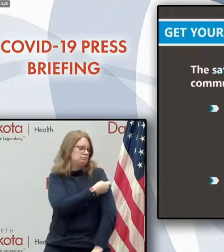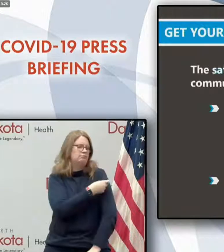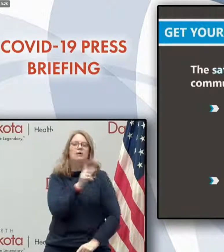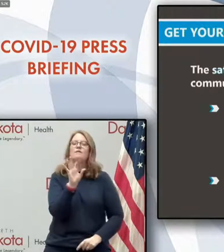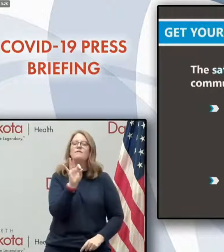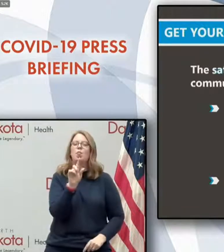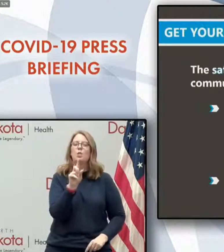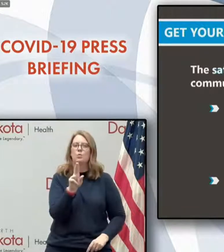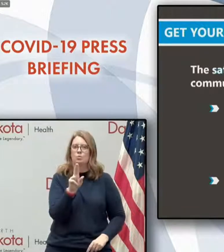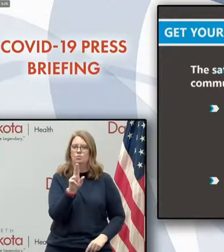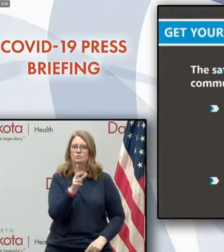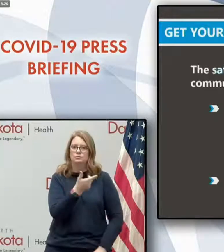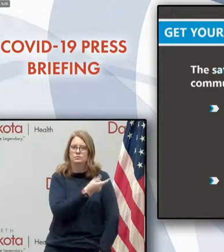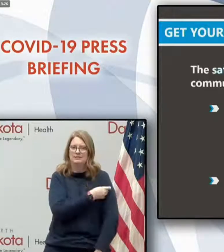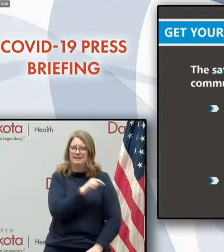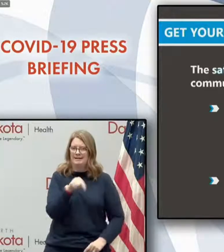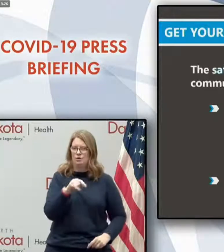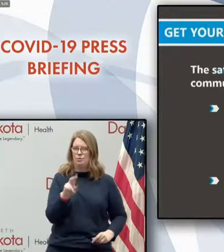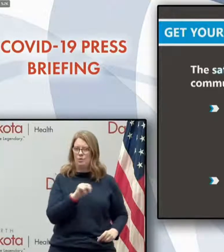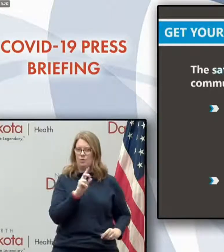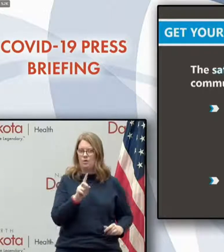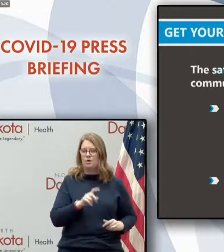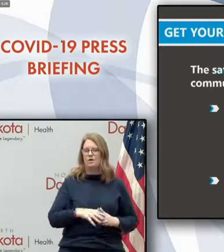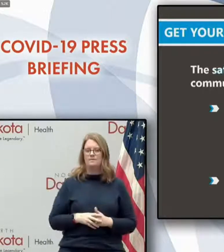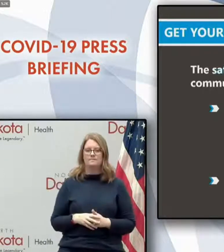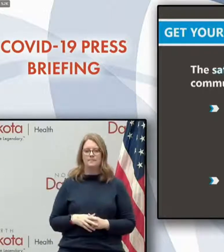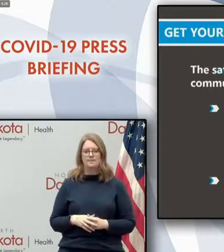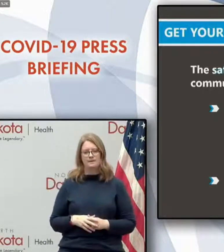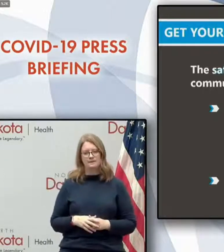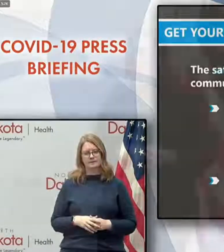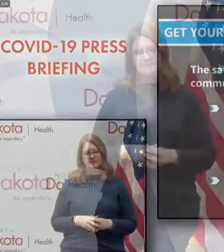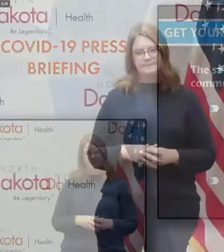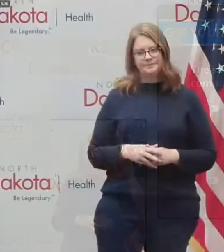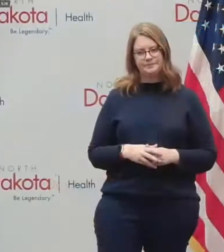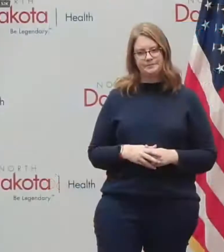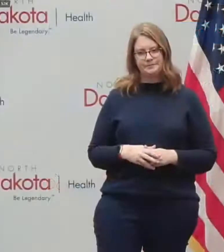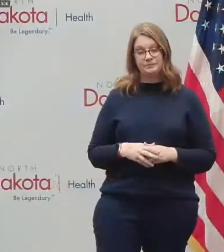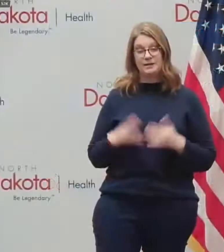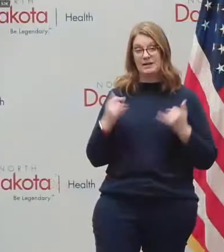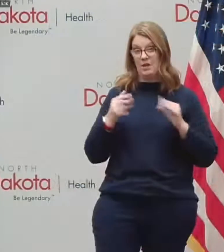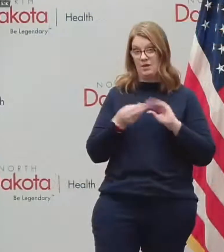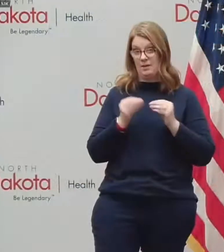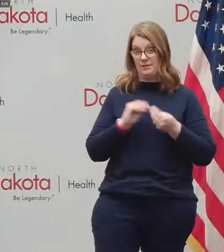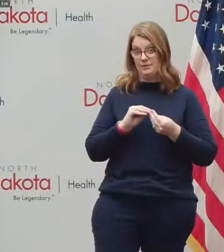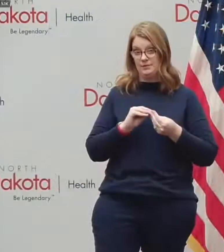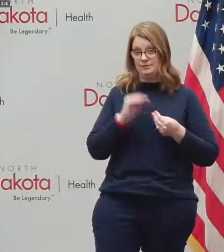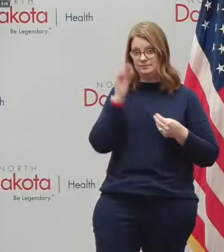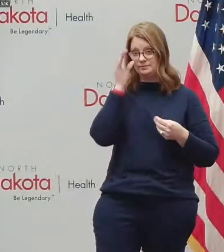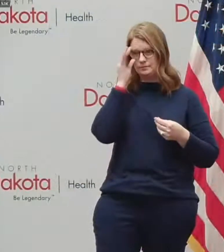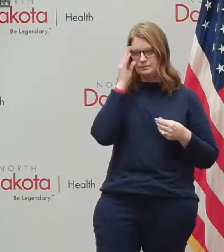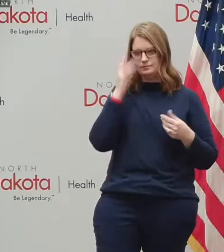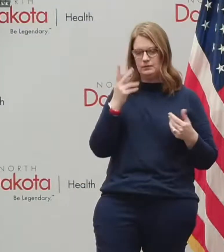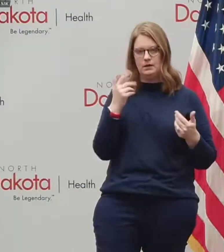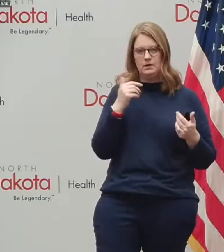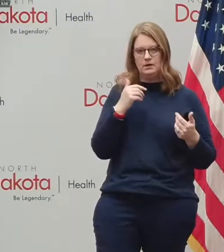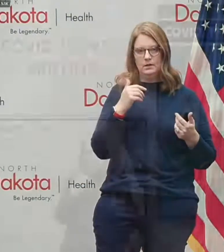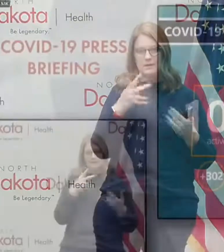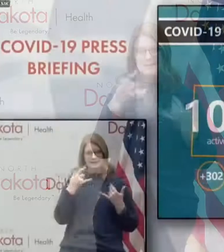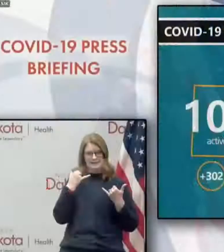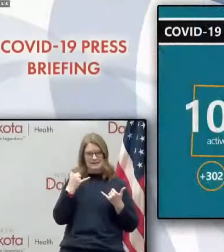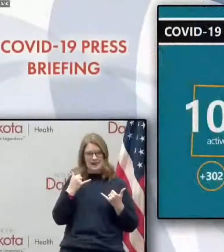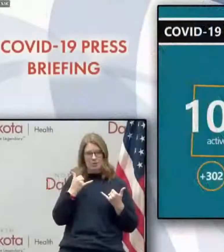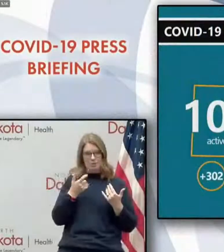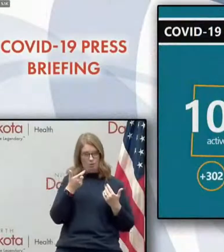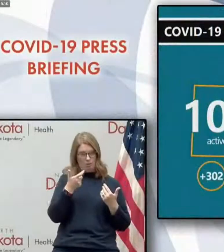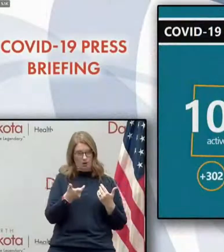shot here in North Dakota. When we take a look at the numbers that we have right now, what we're